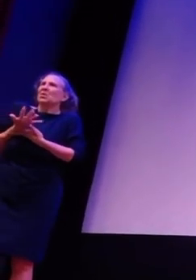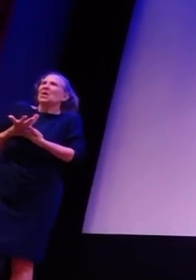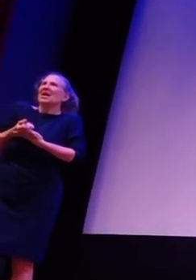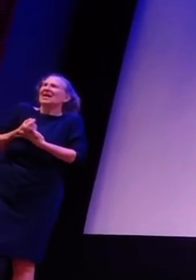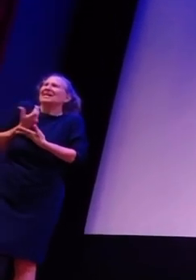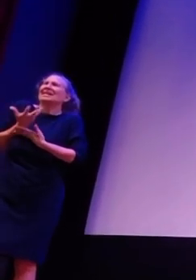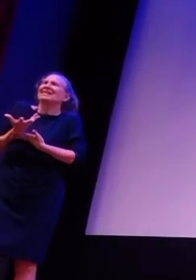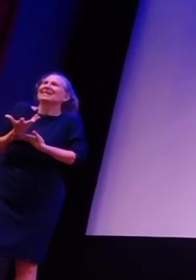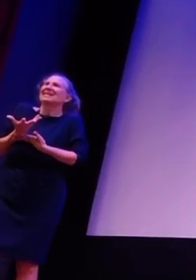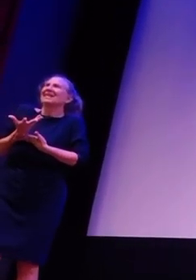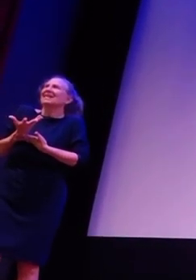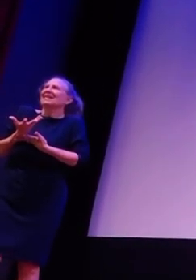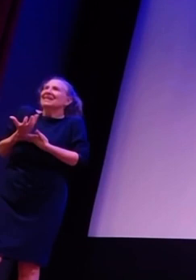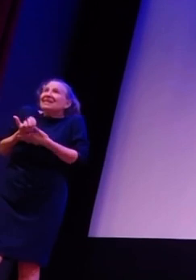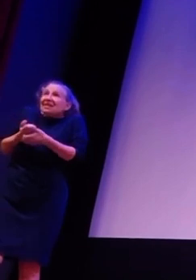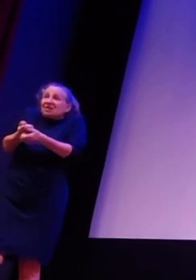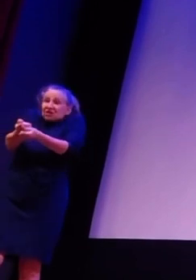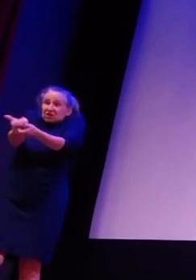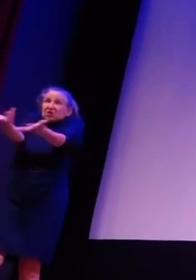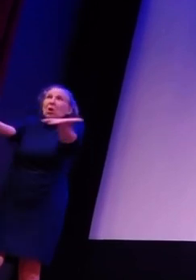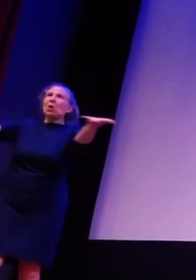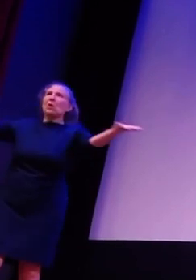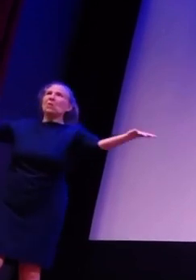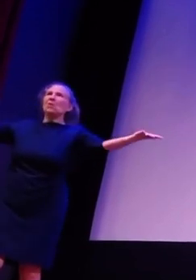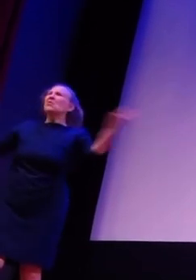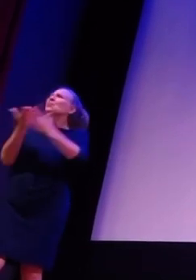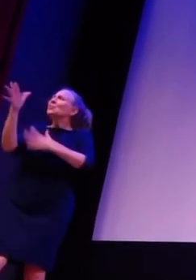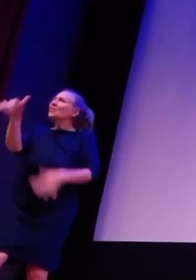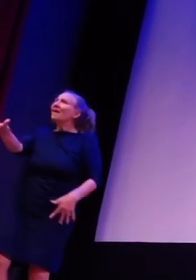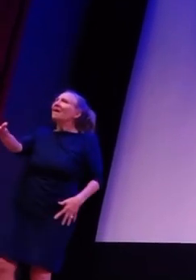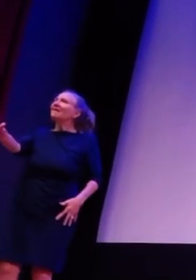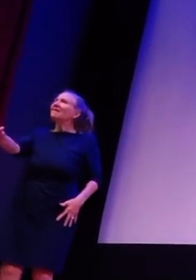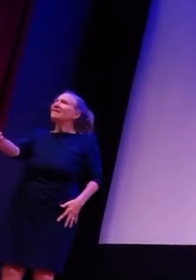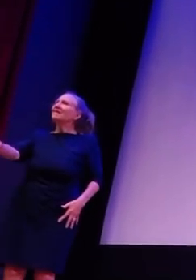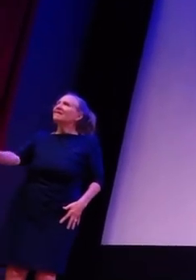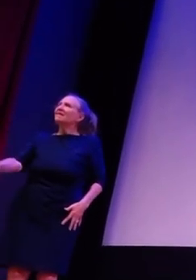express itself to the world. And through that expression,